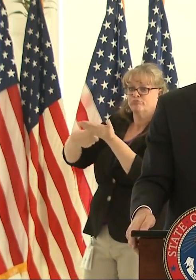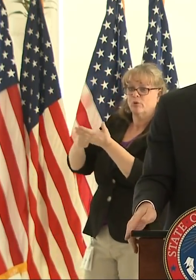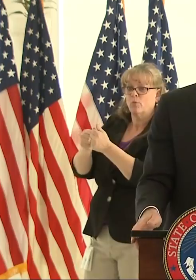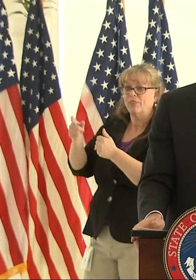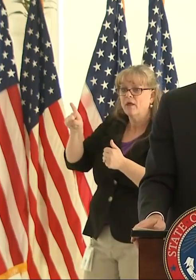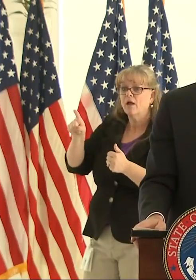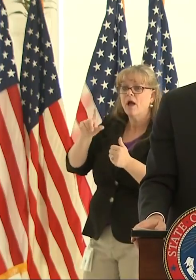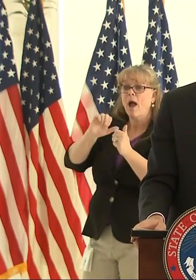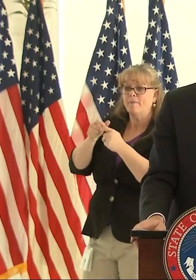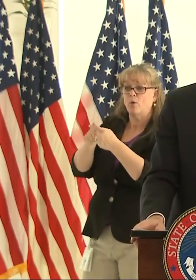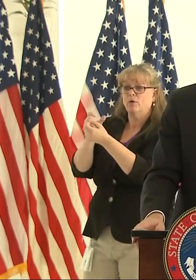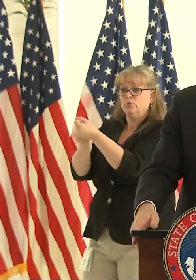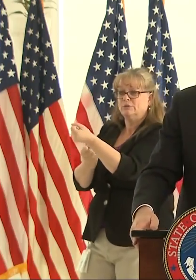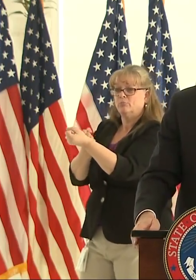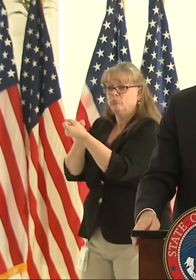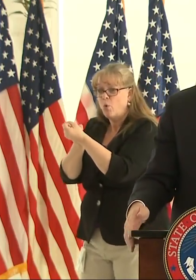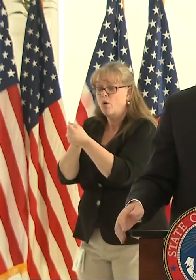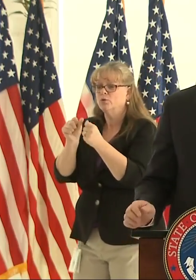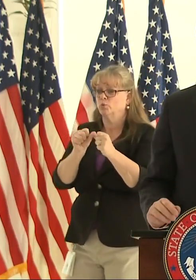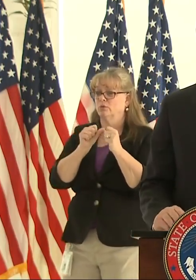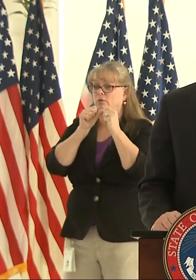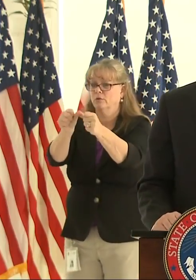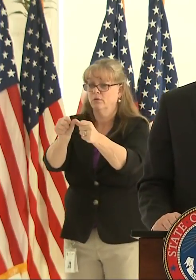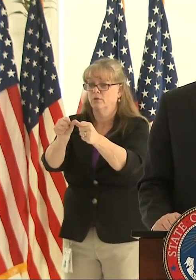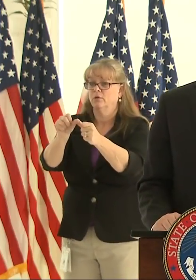Health. Phone?